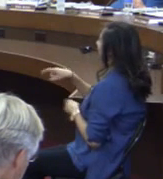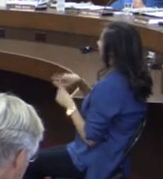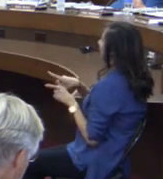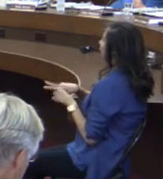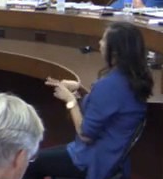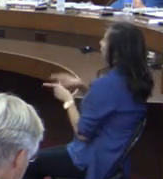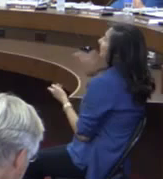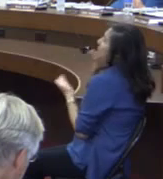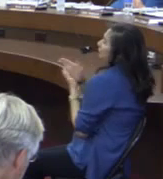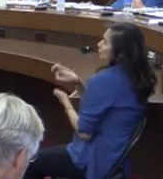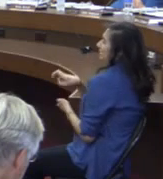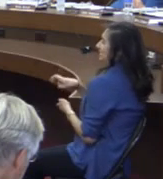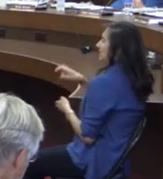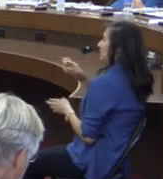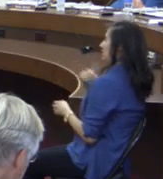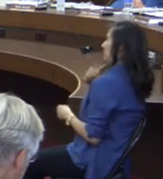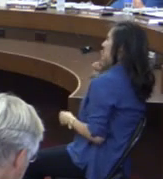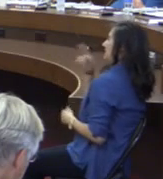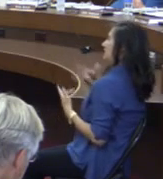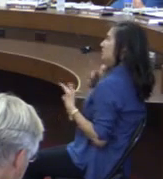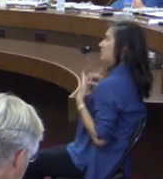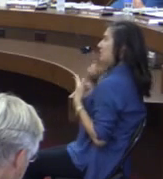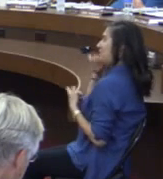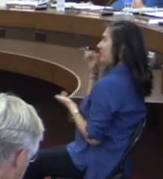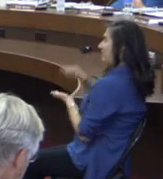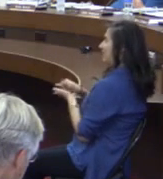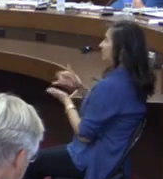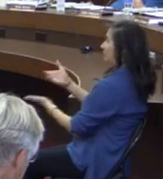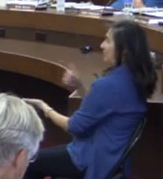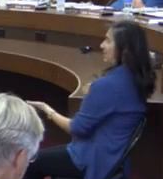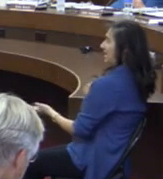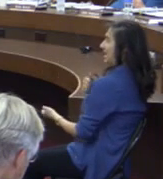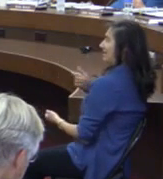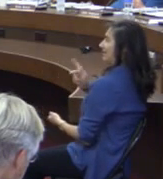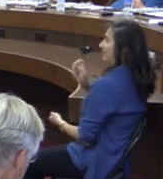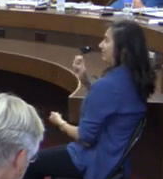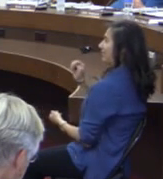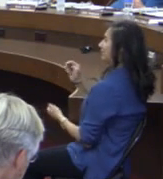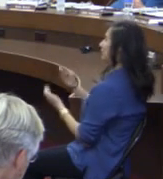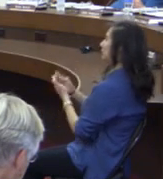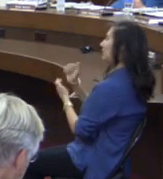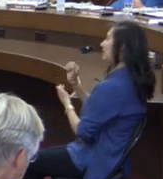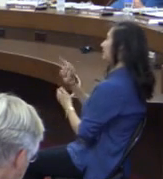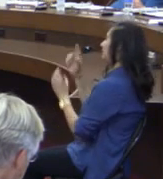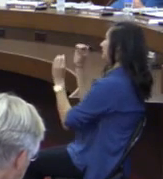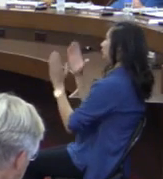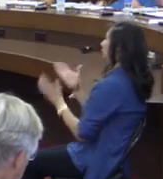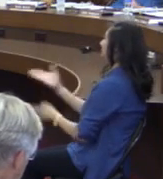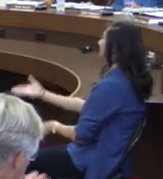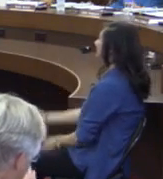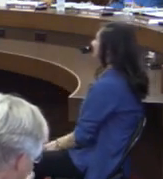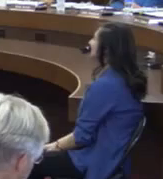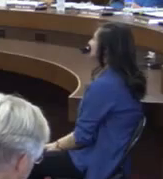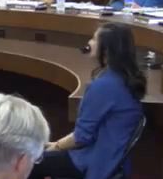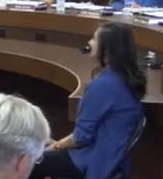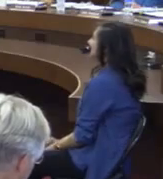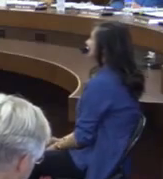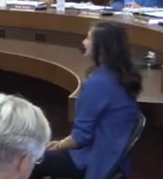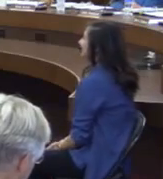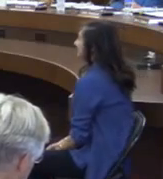but it's going to be a really good one, and we're just really thrilled to have her. So this is Annette Klein, our new American Sign Language instructor.